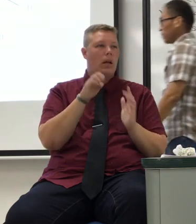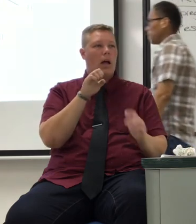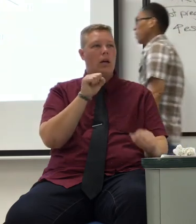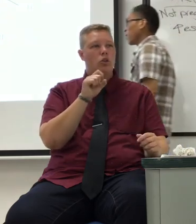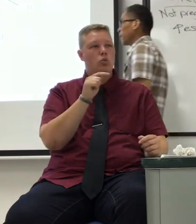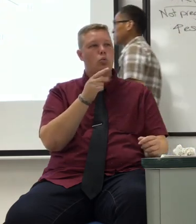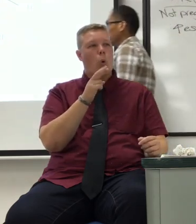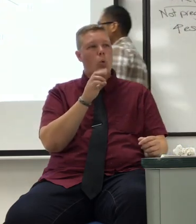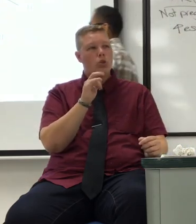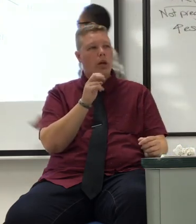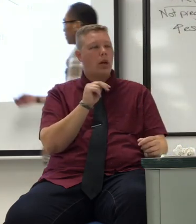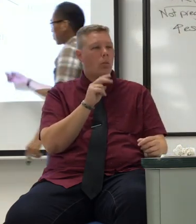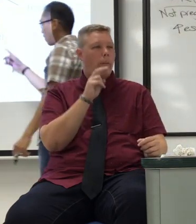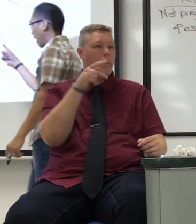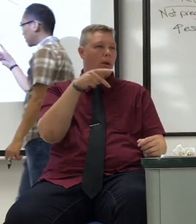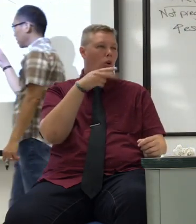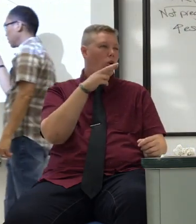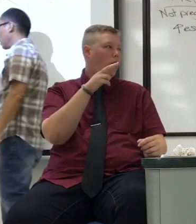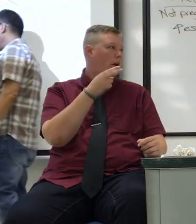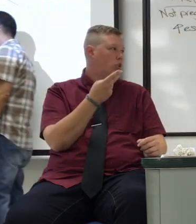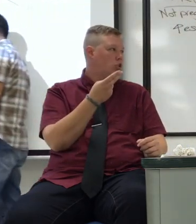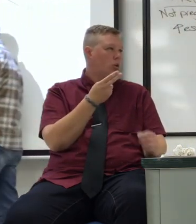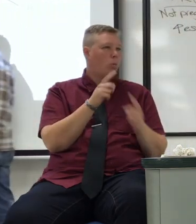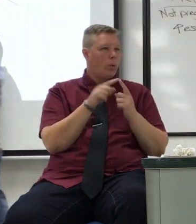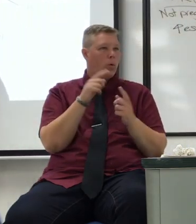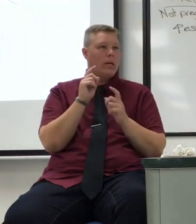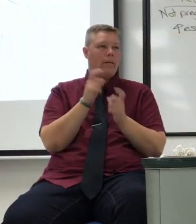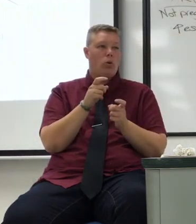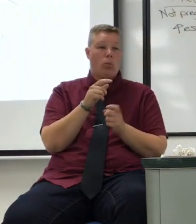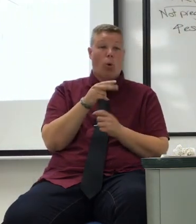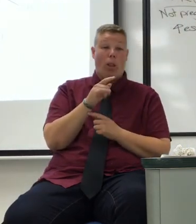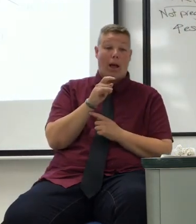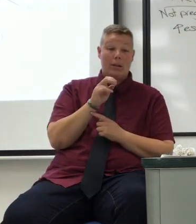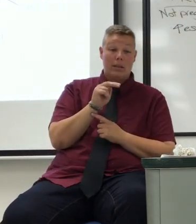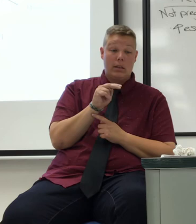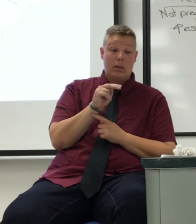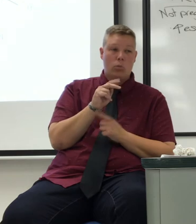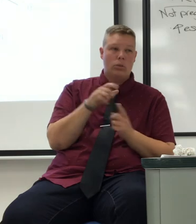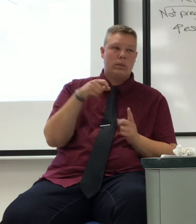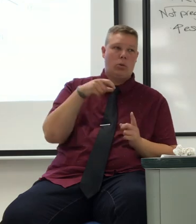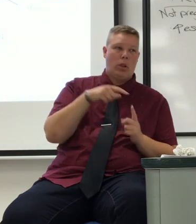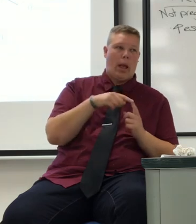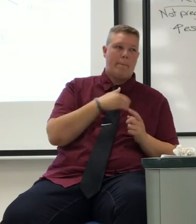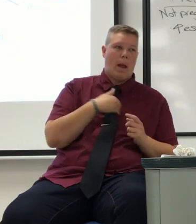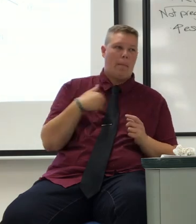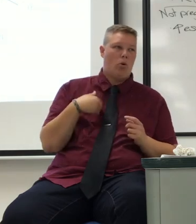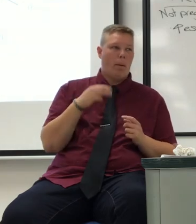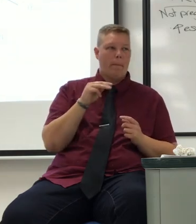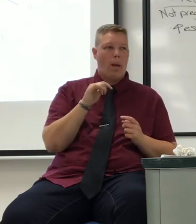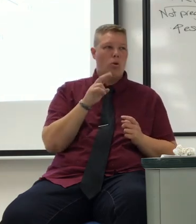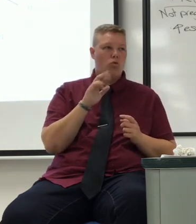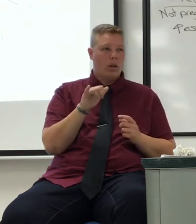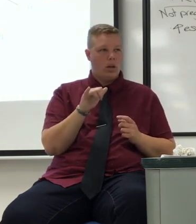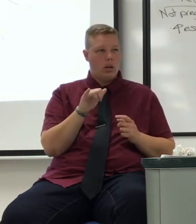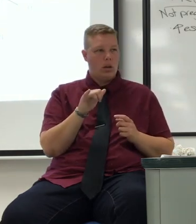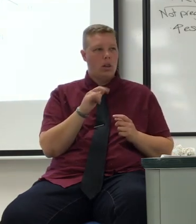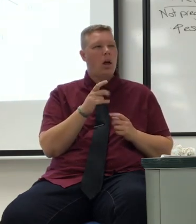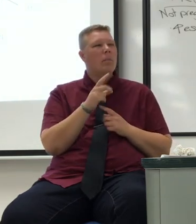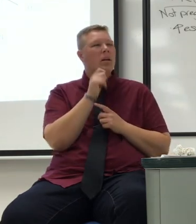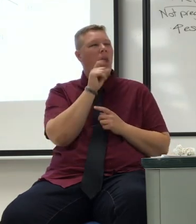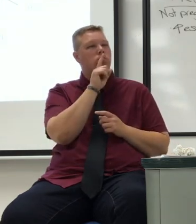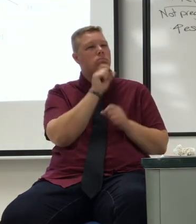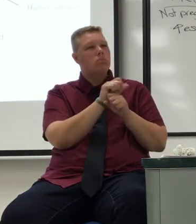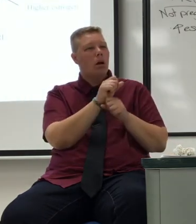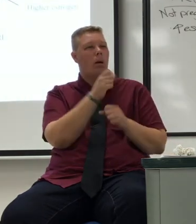Estrogen will give you PRH, which will give you a prolactin, which will stimulate the mammary gland, but not enough for full-on lactation and milk production.